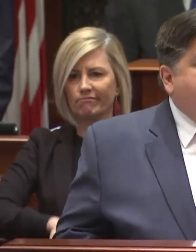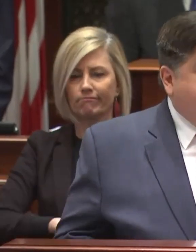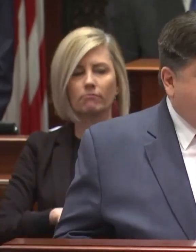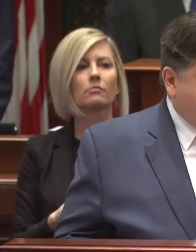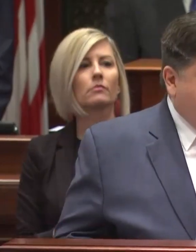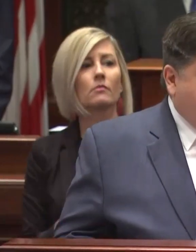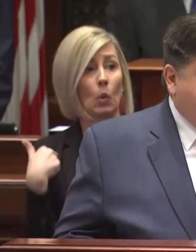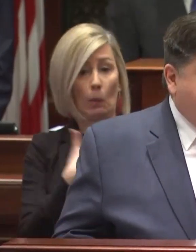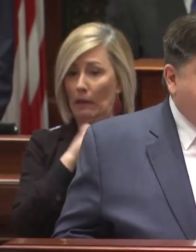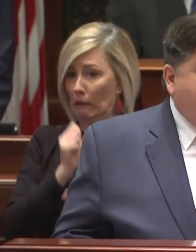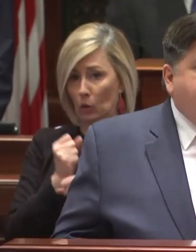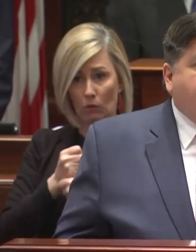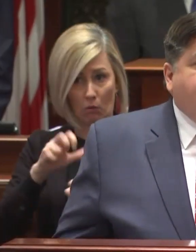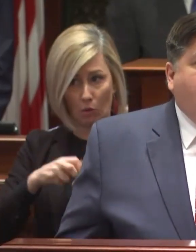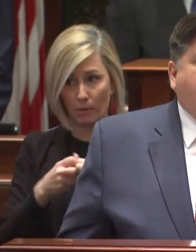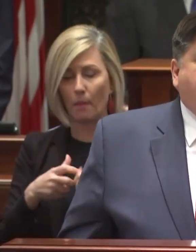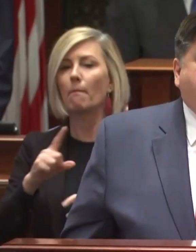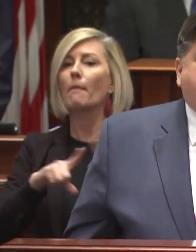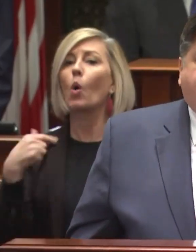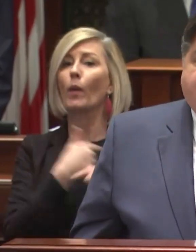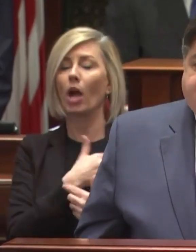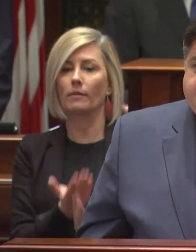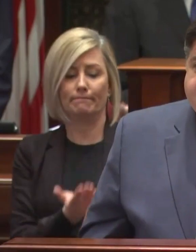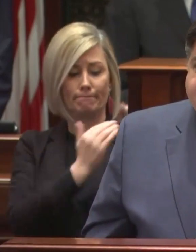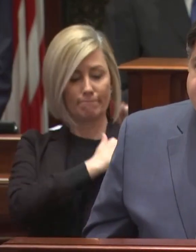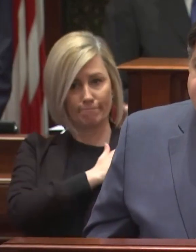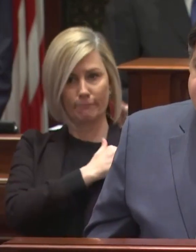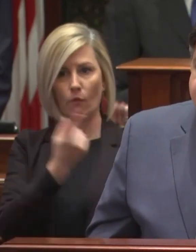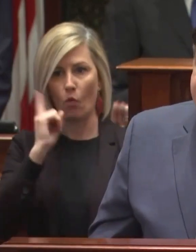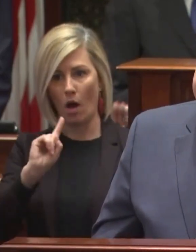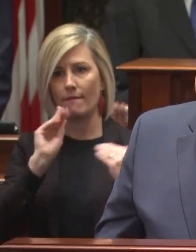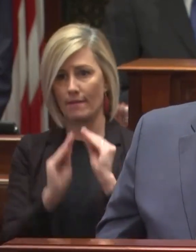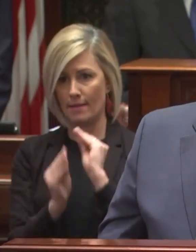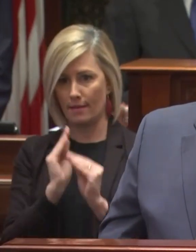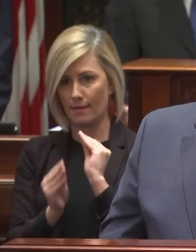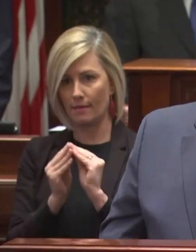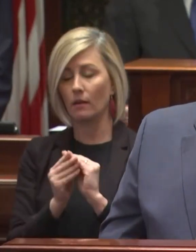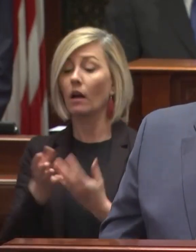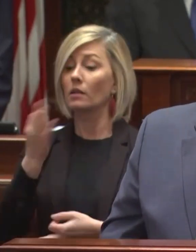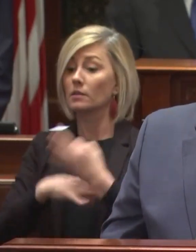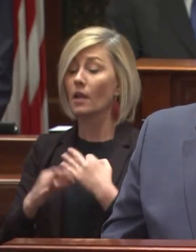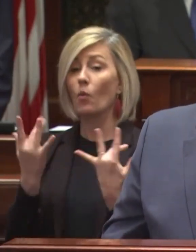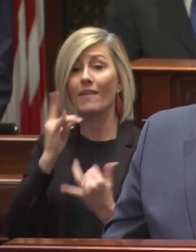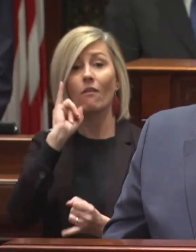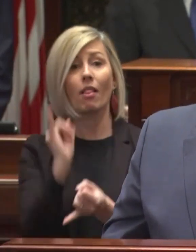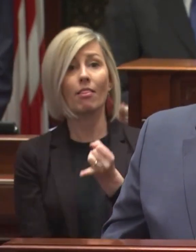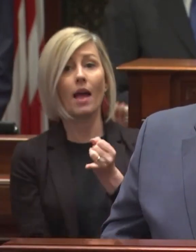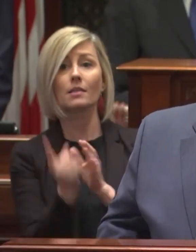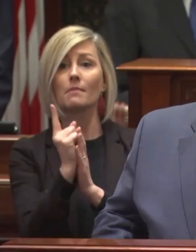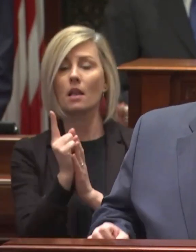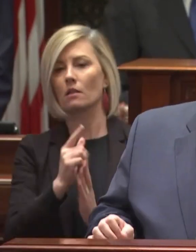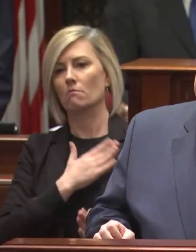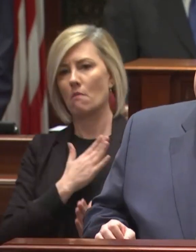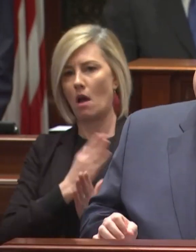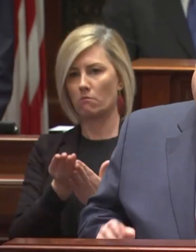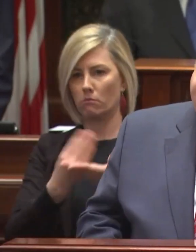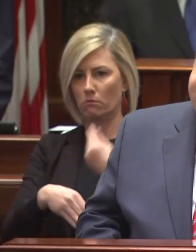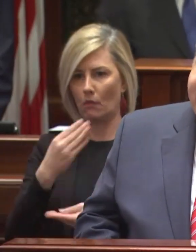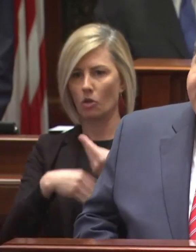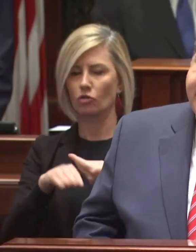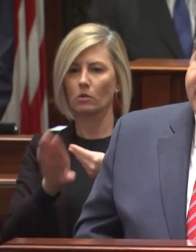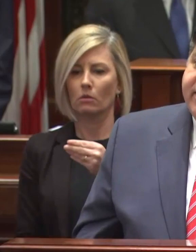didn't create this problem, but we are charged with fixing it. And rather than wait until the last minute, my budget puts